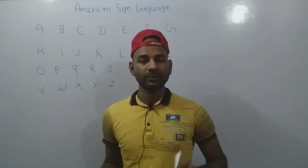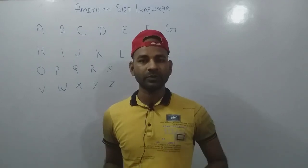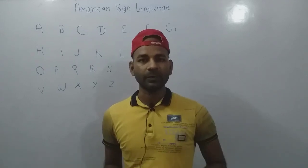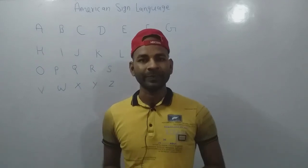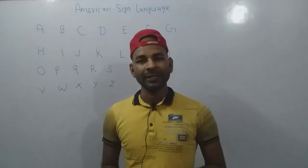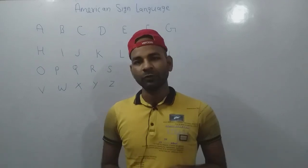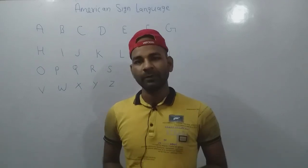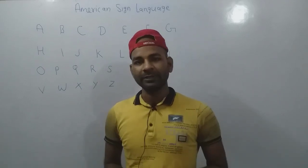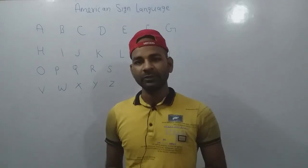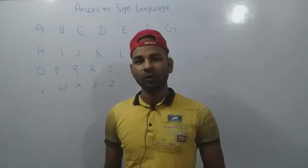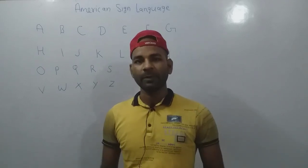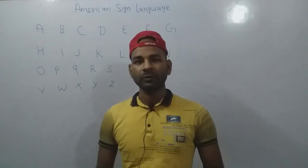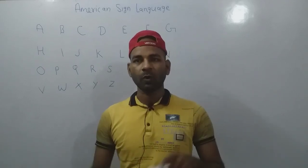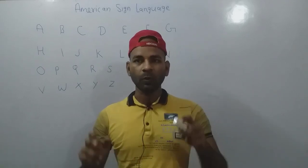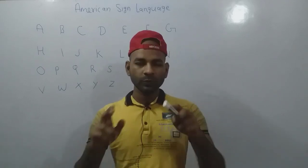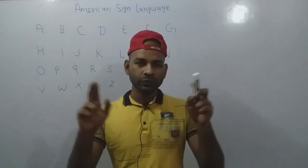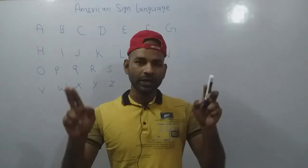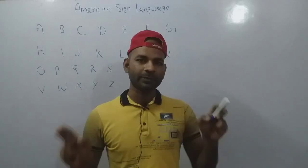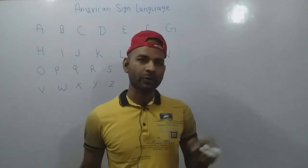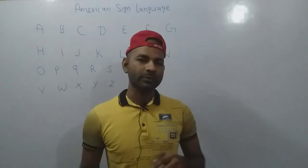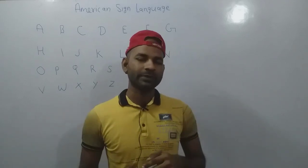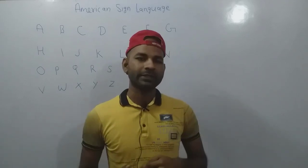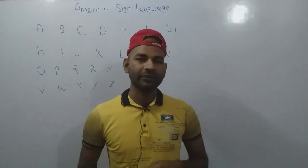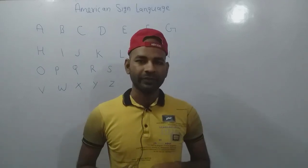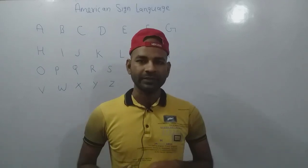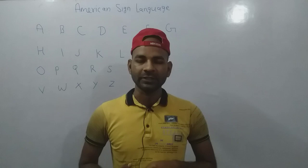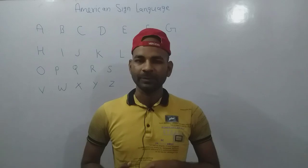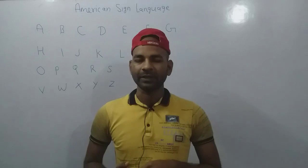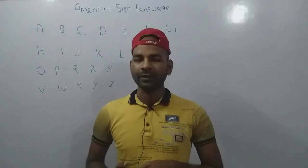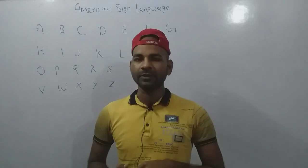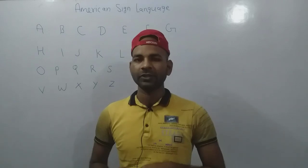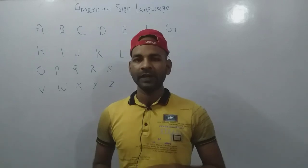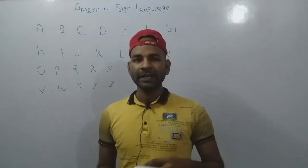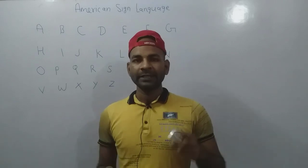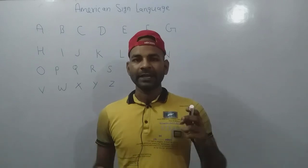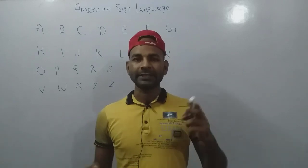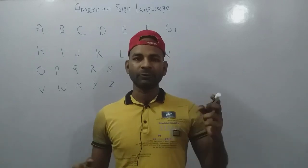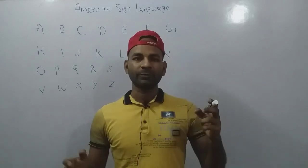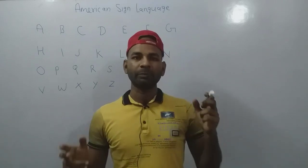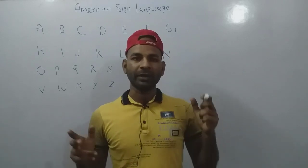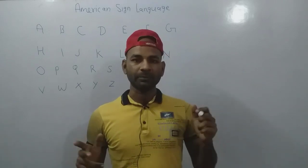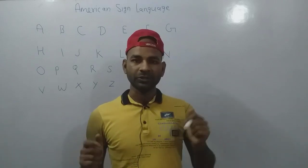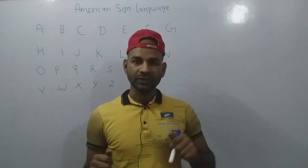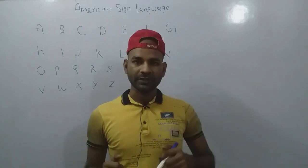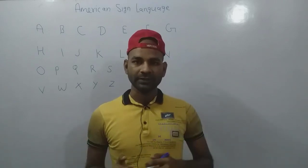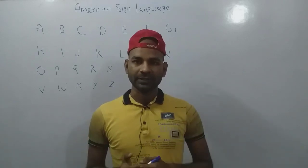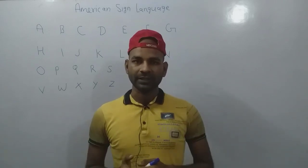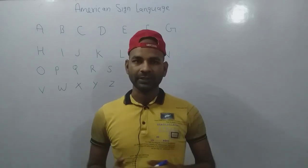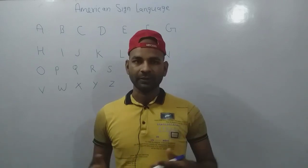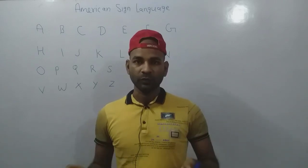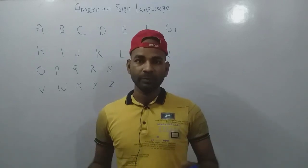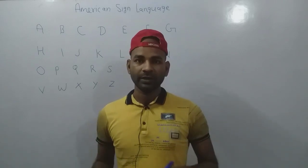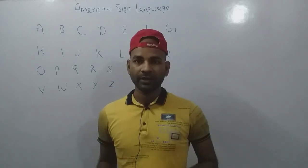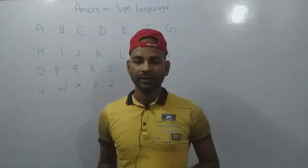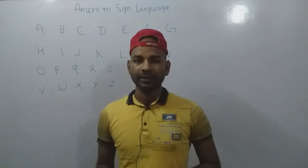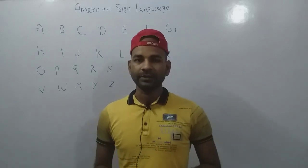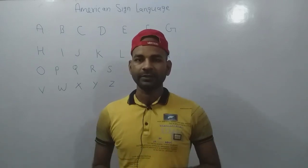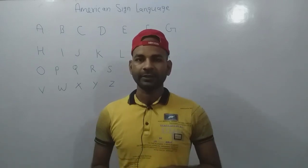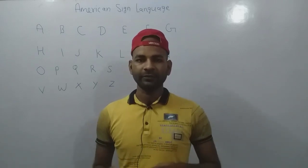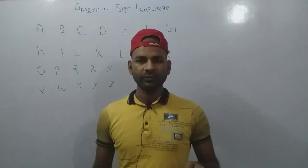too. So I will tell you about all those kind of problems that they face in speaking English, and some of them make mistakes just like we make, and the confusions